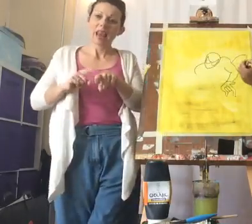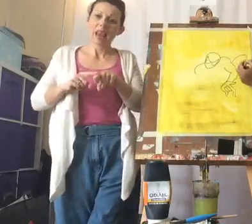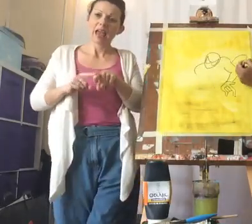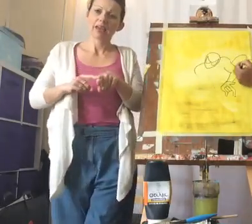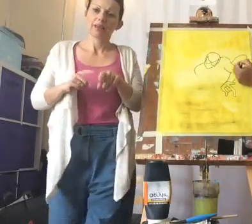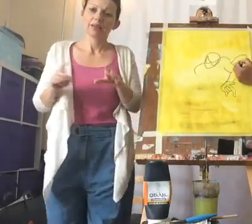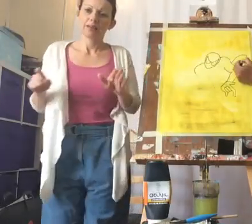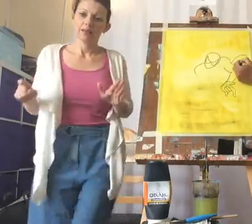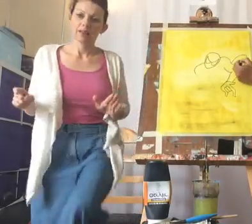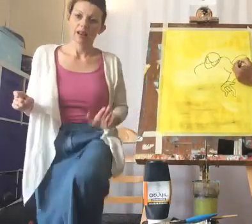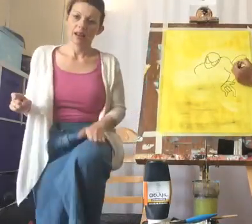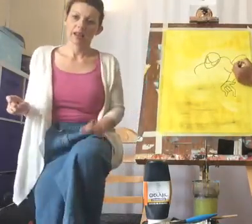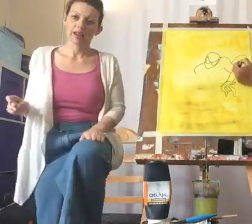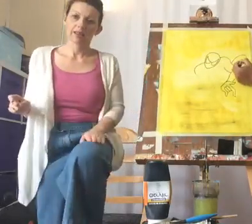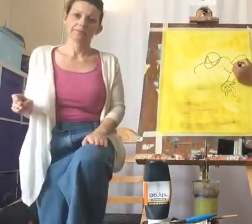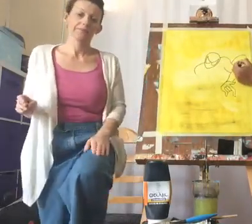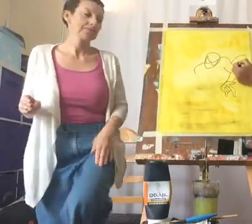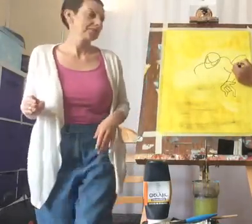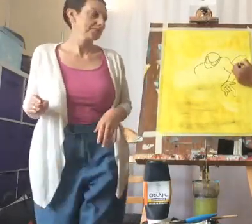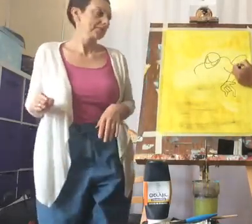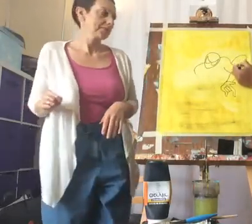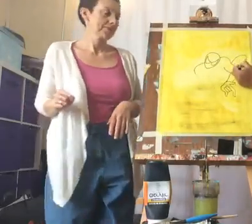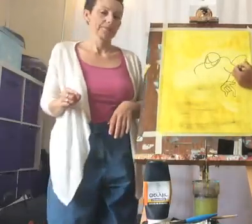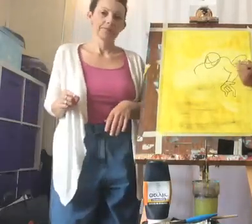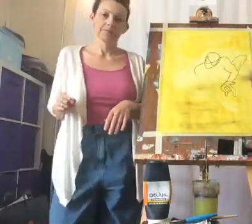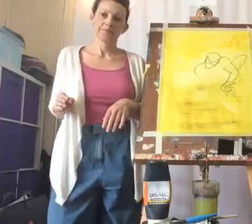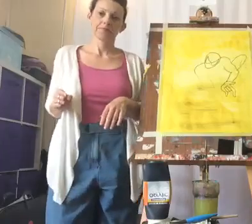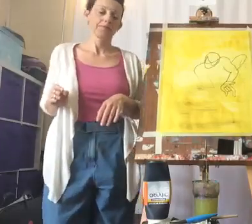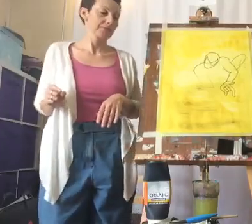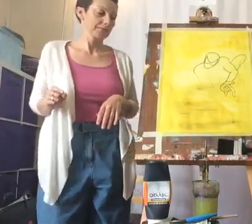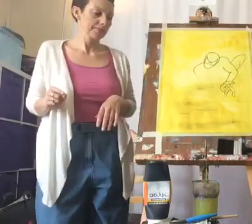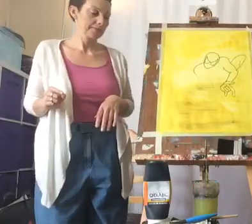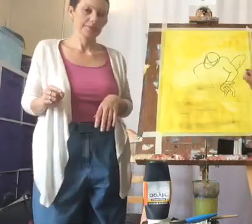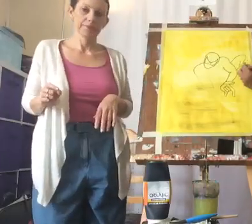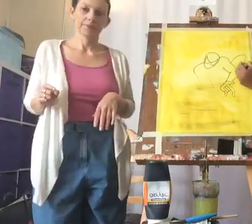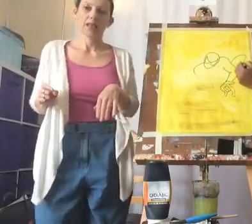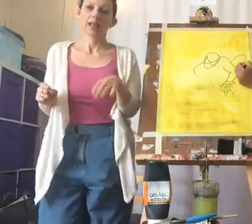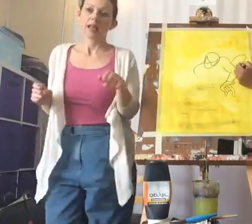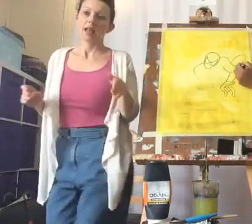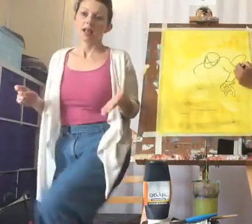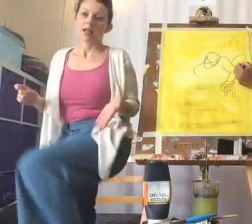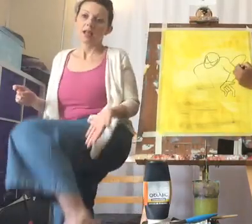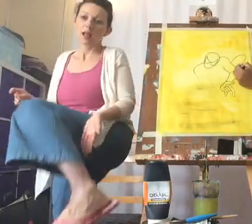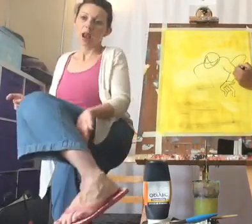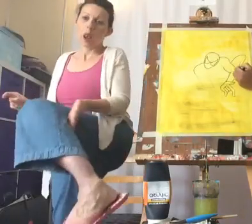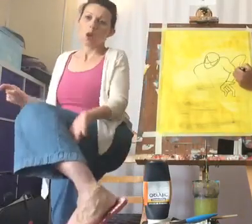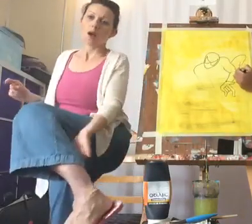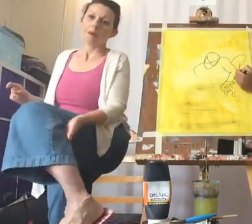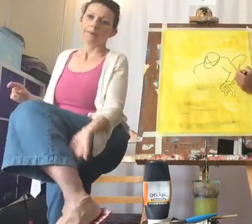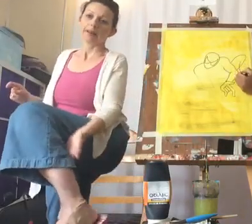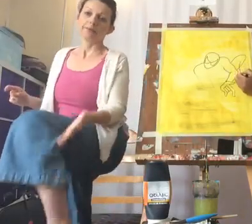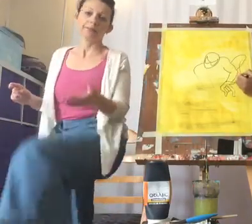And then you've got like the calf muscle, so it's like lower leg.